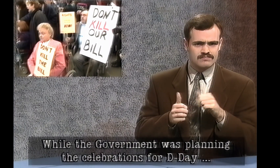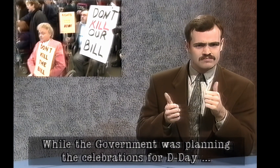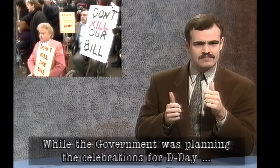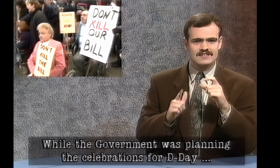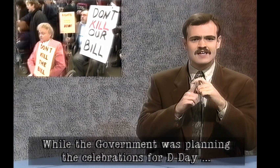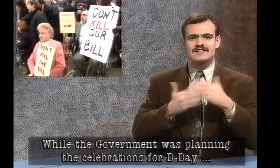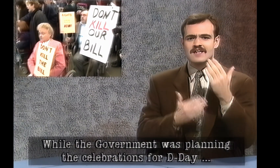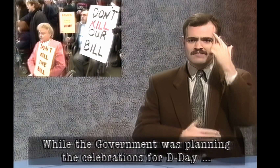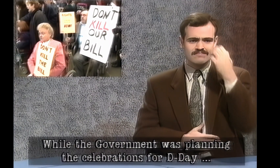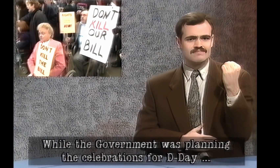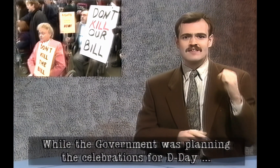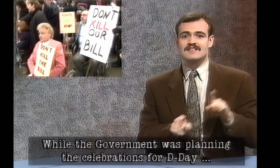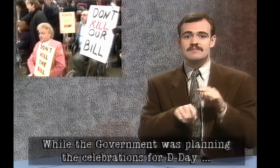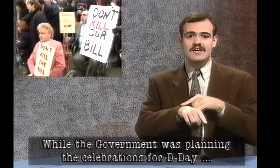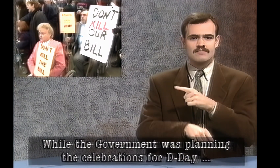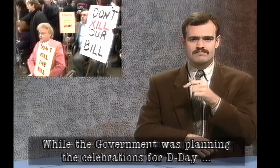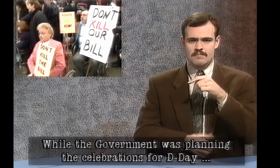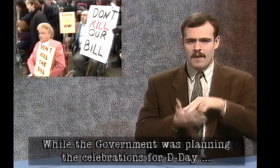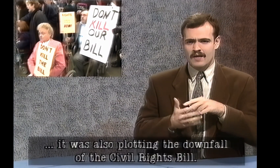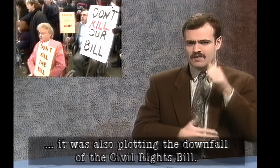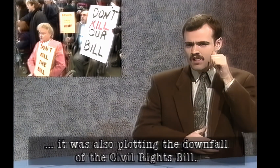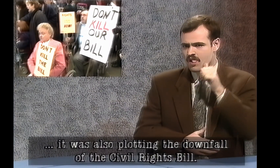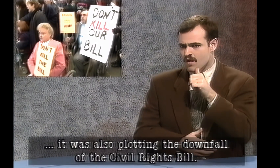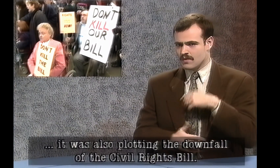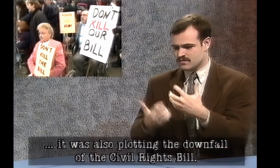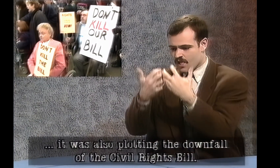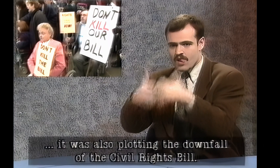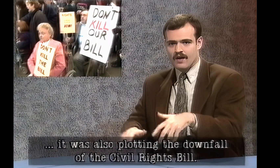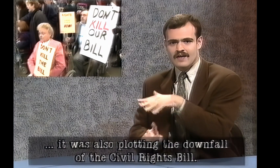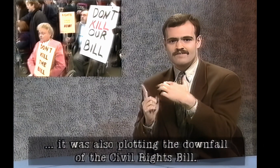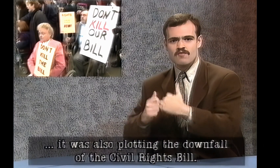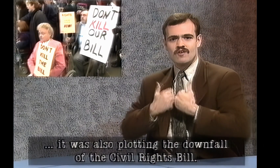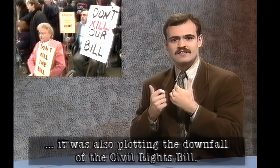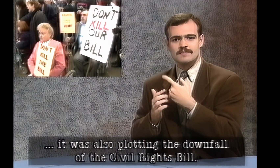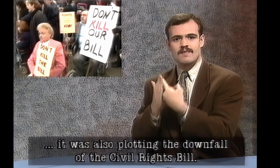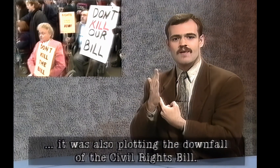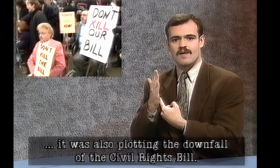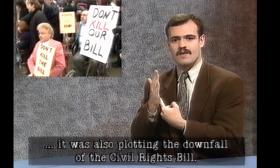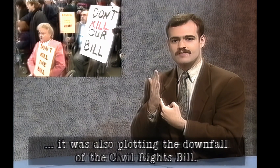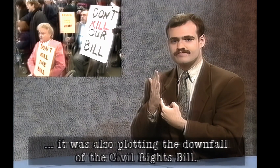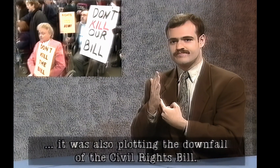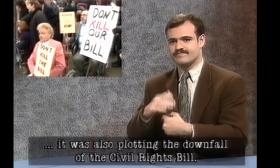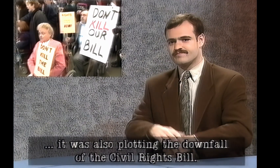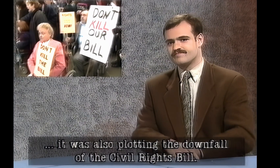as the government was planning the celebrations for D-Day, it was also plotting the downfall of the Civil Rights